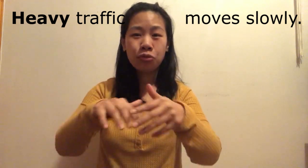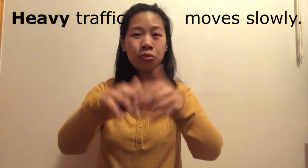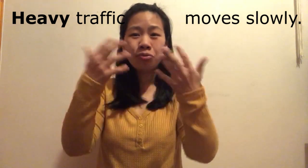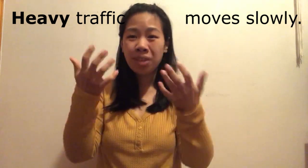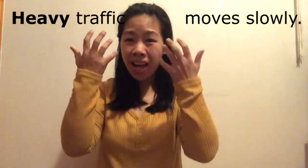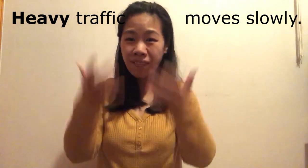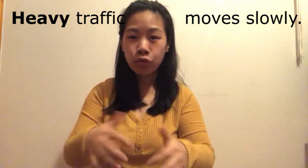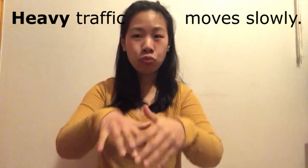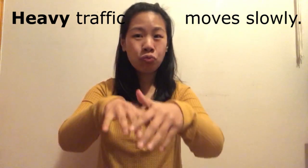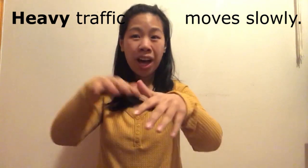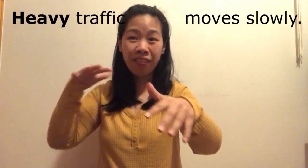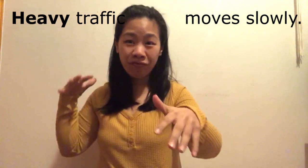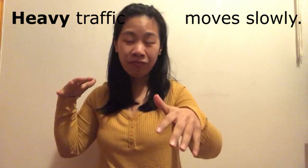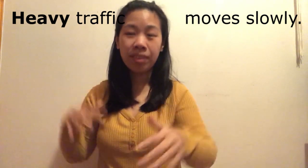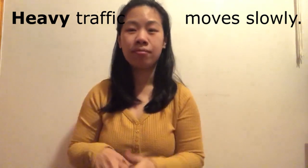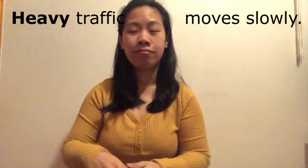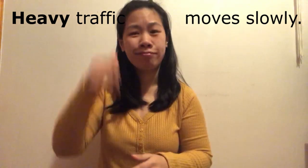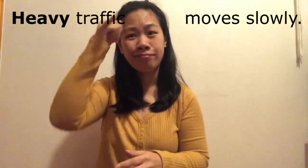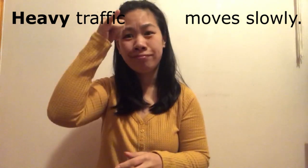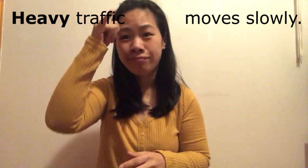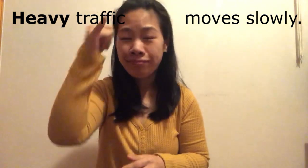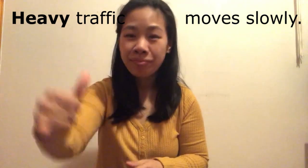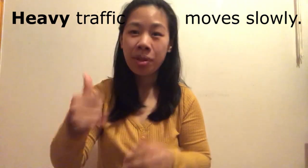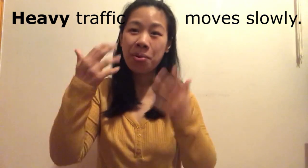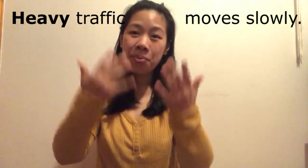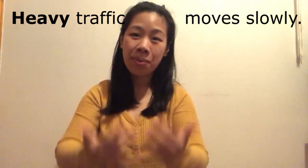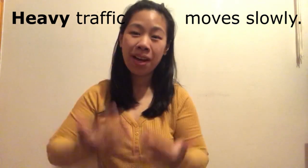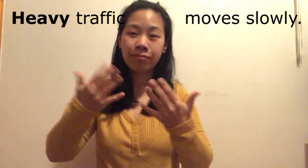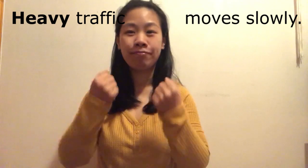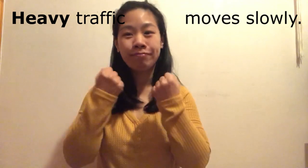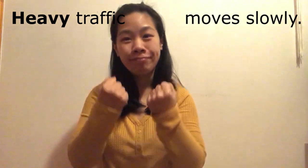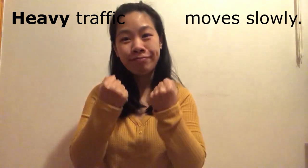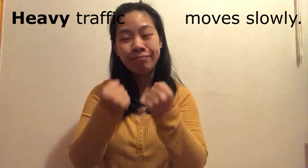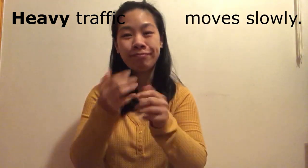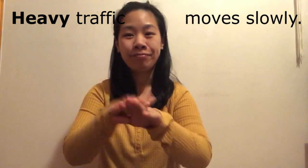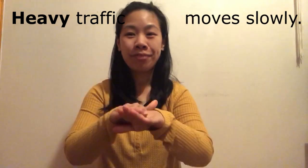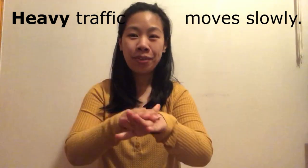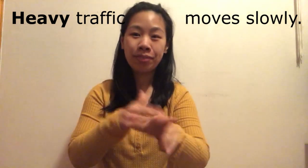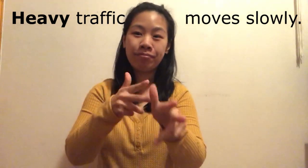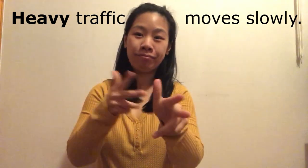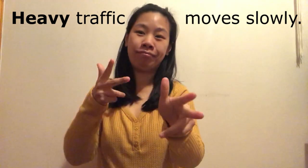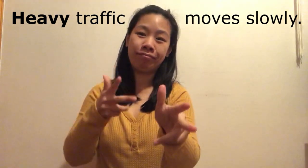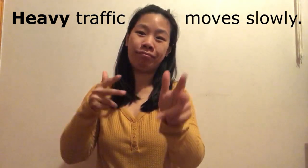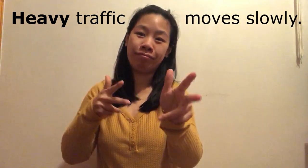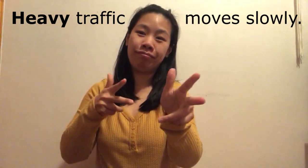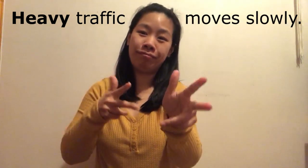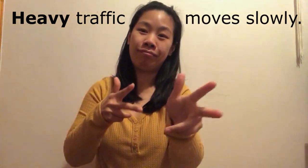the highway was congested with vehicles the traffic was heavy and the vehicles were hardly moving